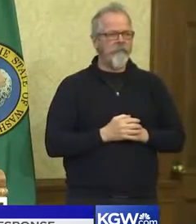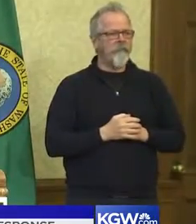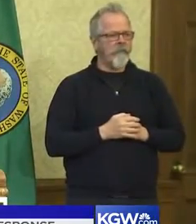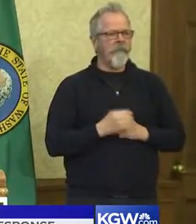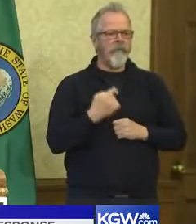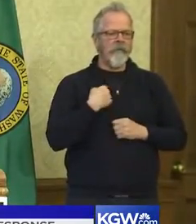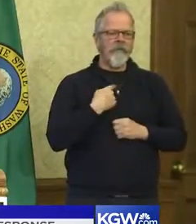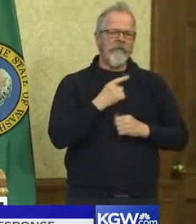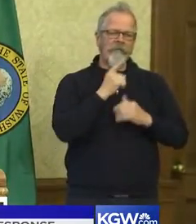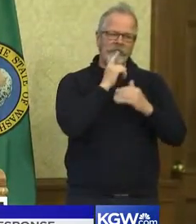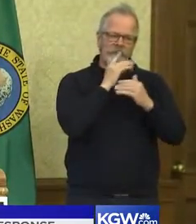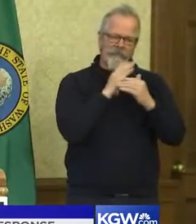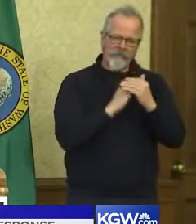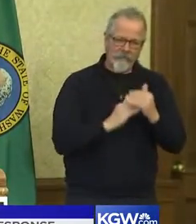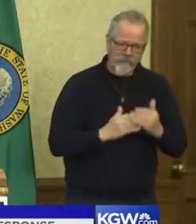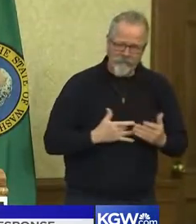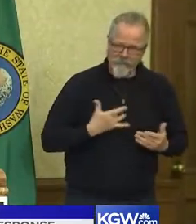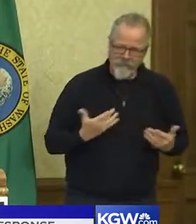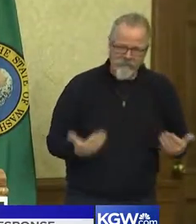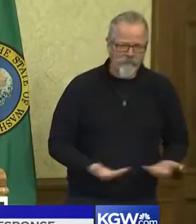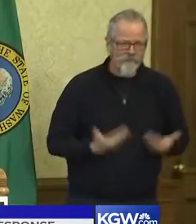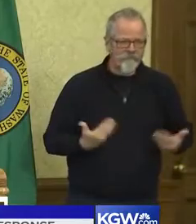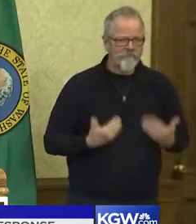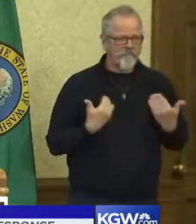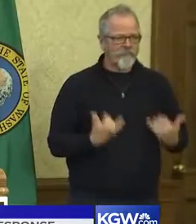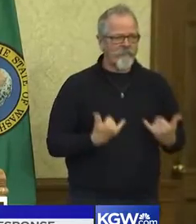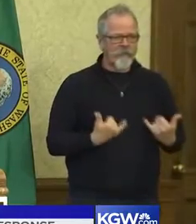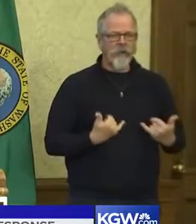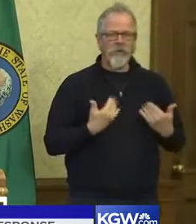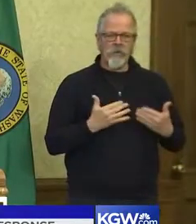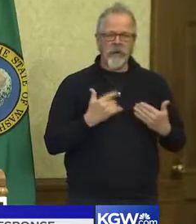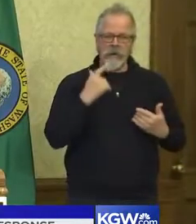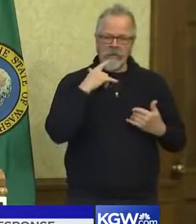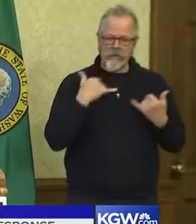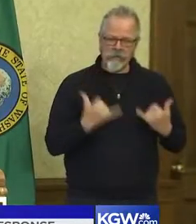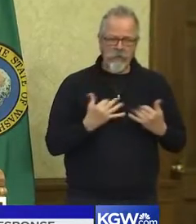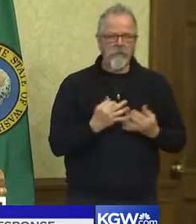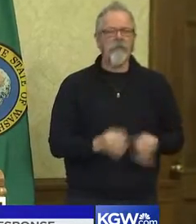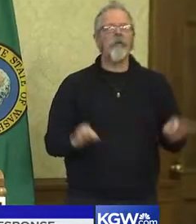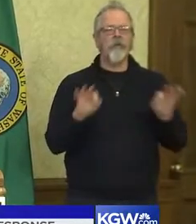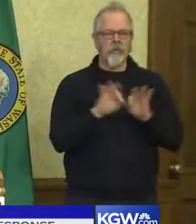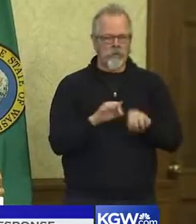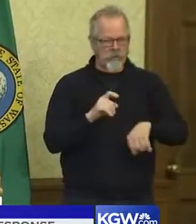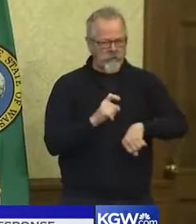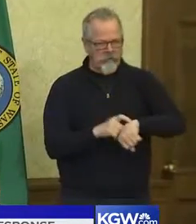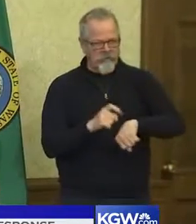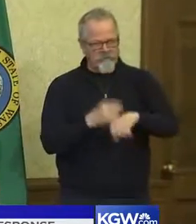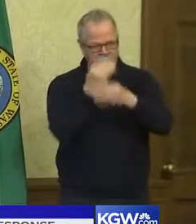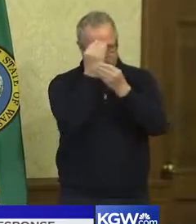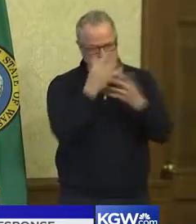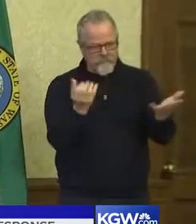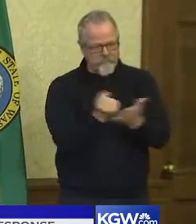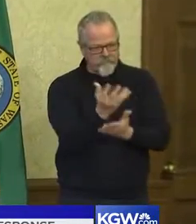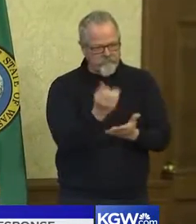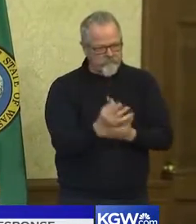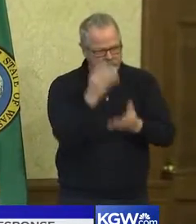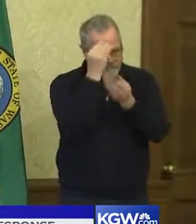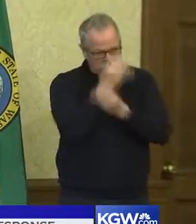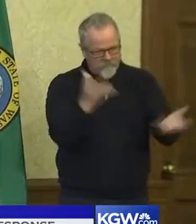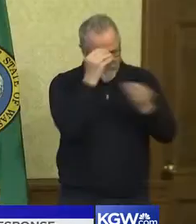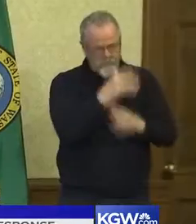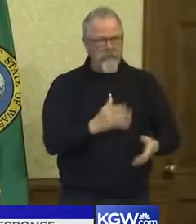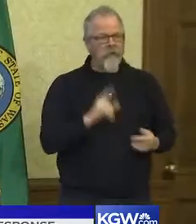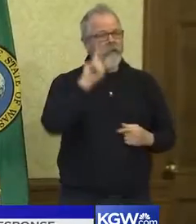As the Governor shared, we had 143,000 initial claims last week. This is the third highest week on record for